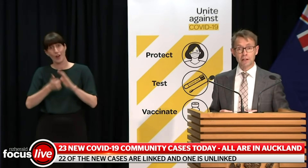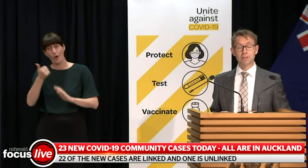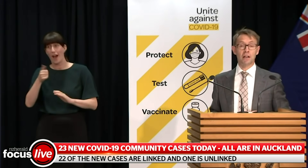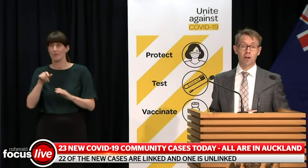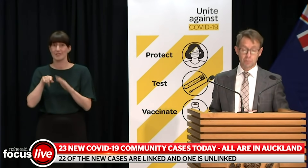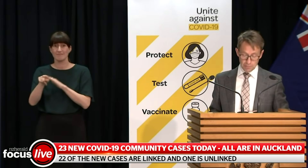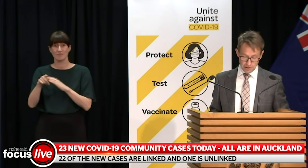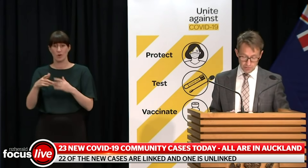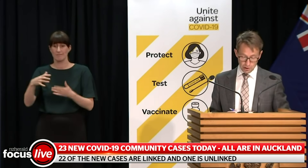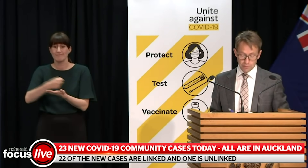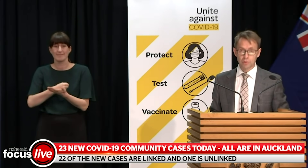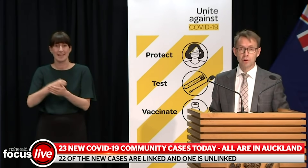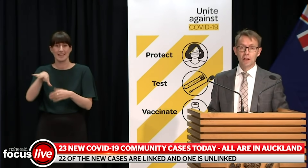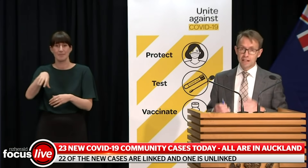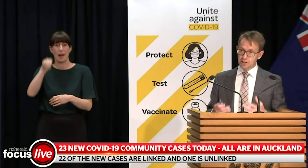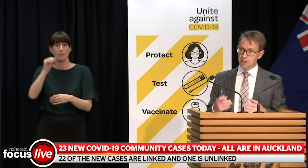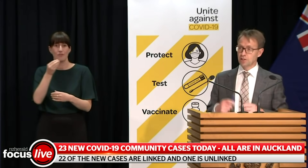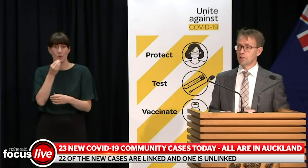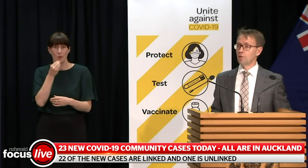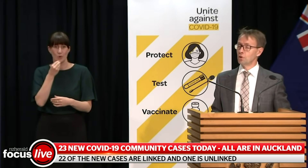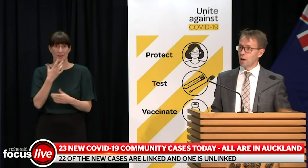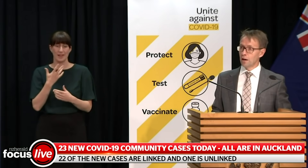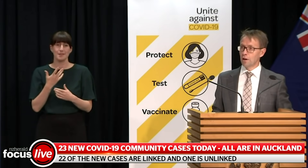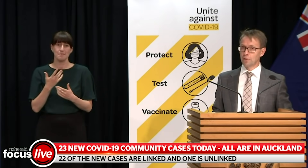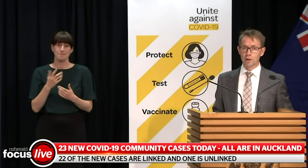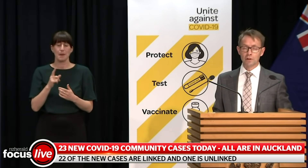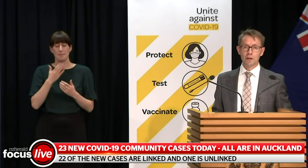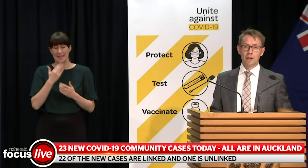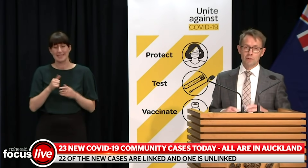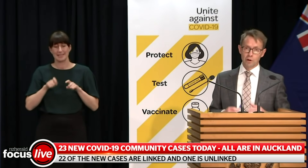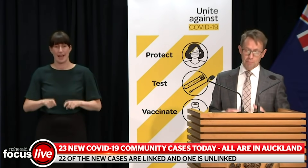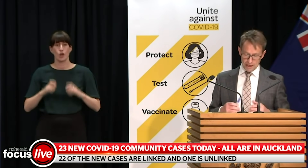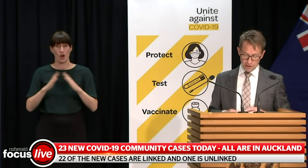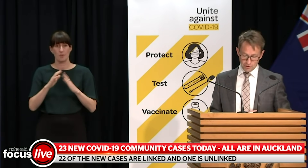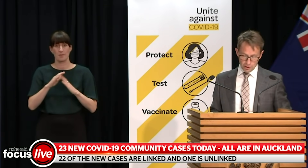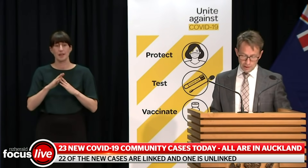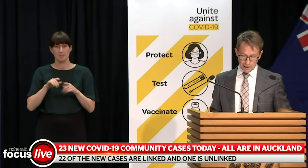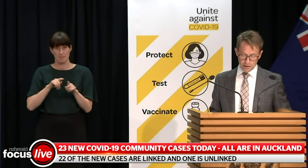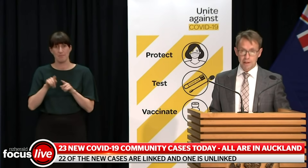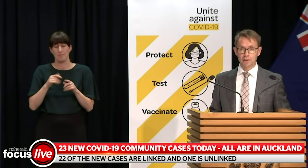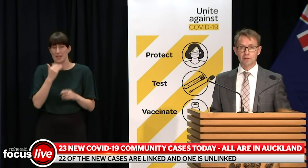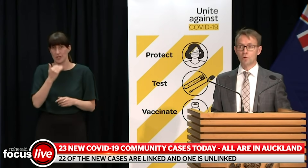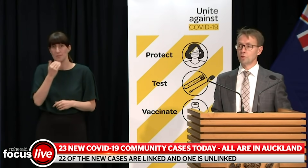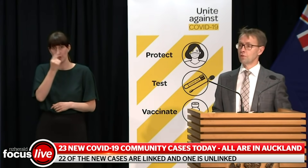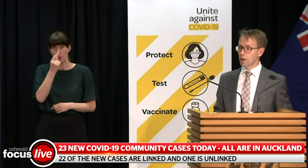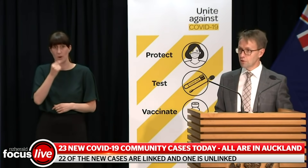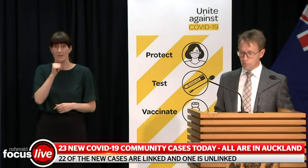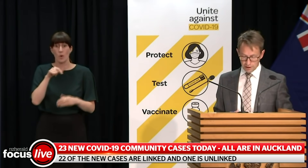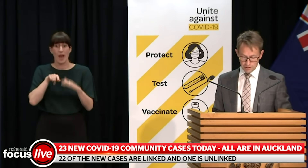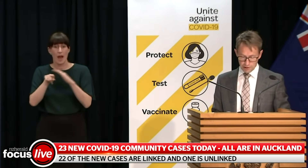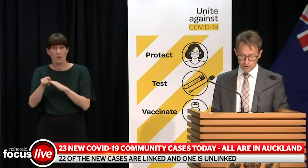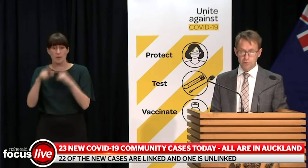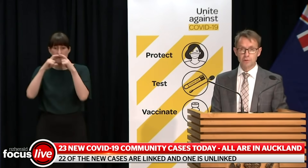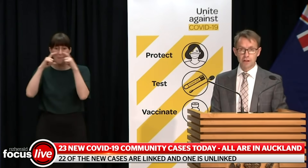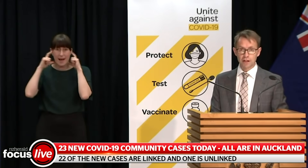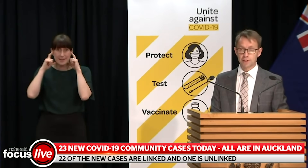but please stay at home as much as possible. Get tested if you are unwell. wear a mask if you're going out and about, and of course, if you haven't